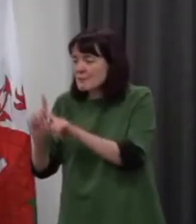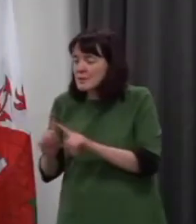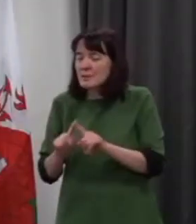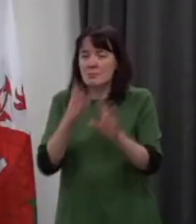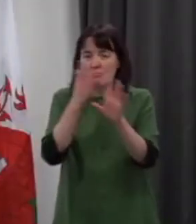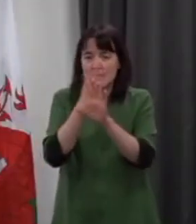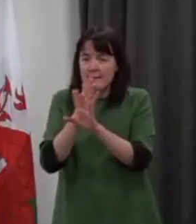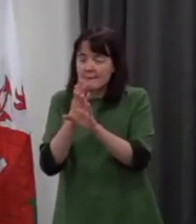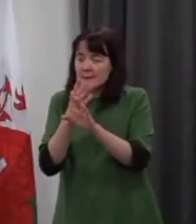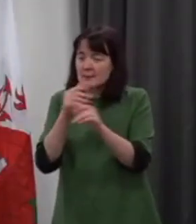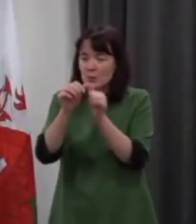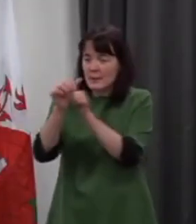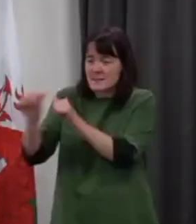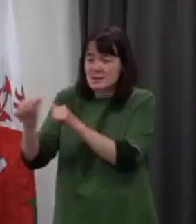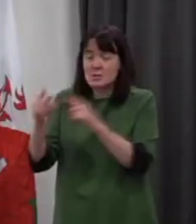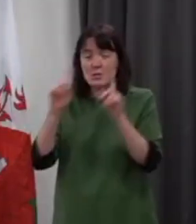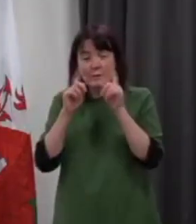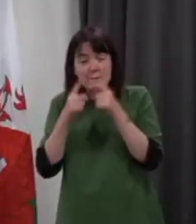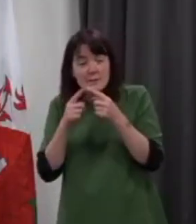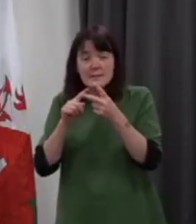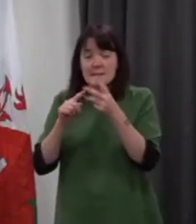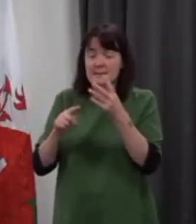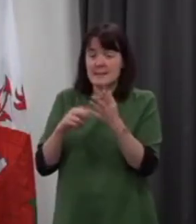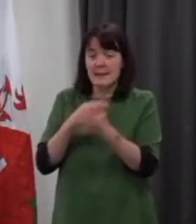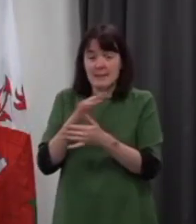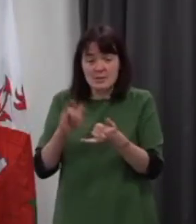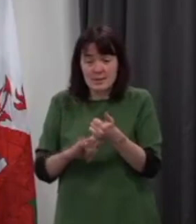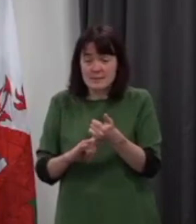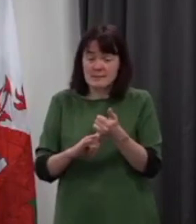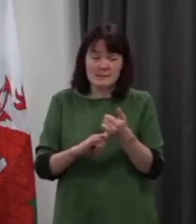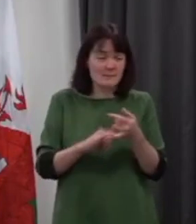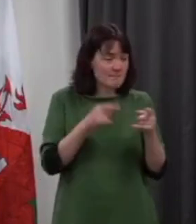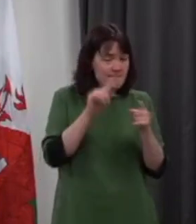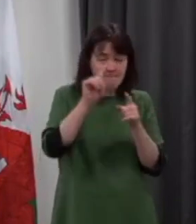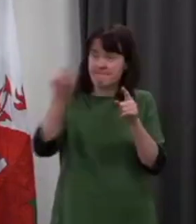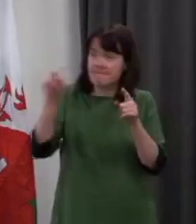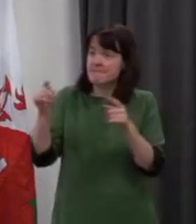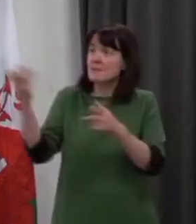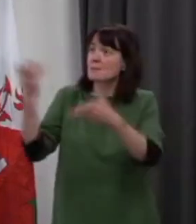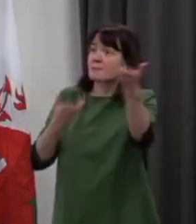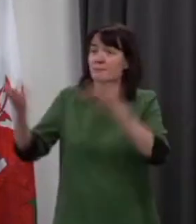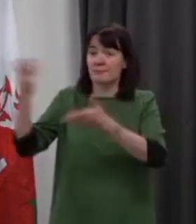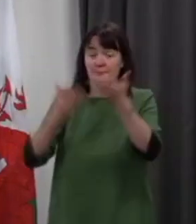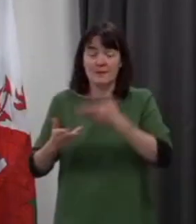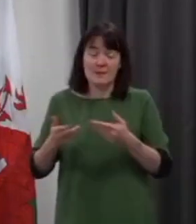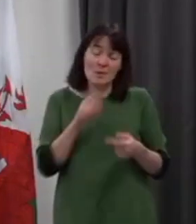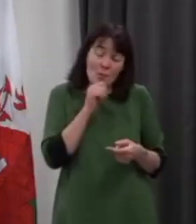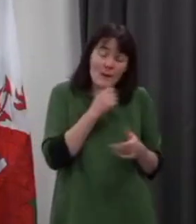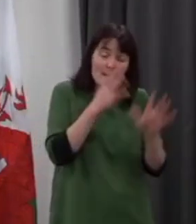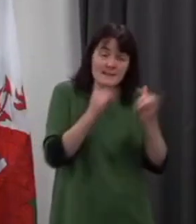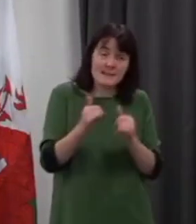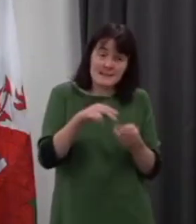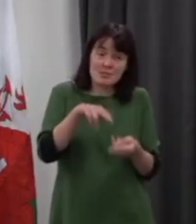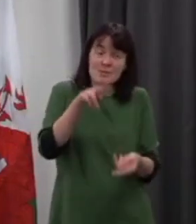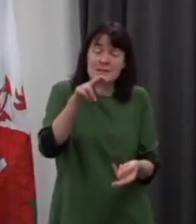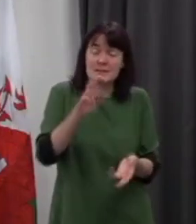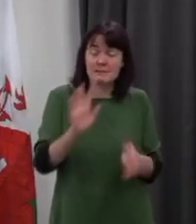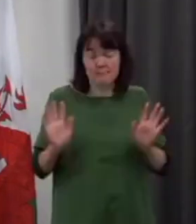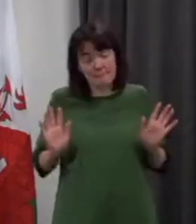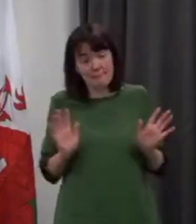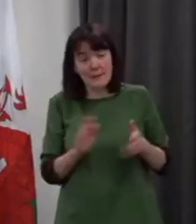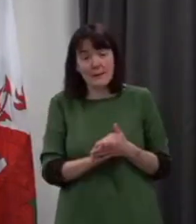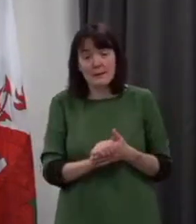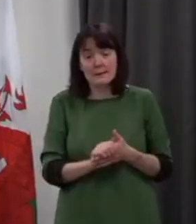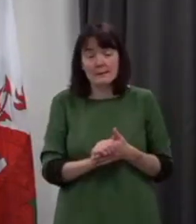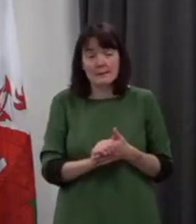from the university sector, as well as NHS capacity as well. So you will see an increase, but there's no getting away from